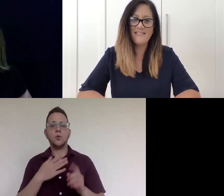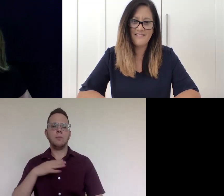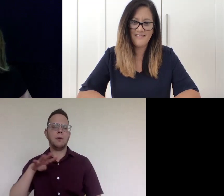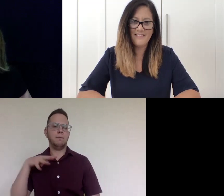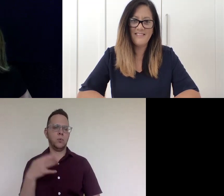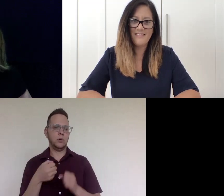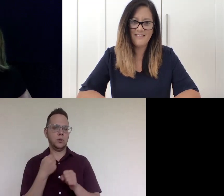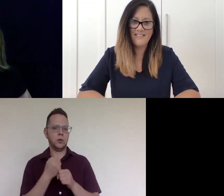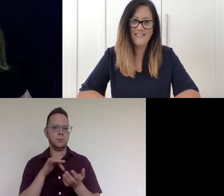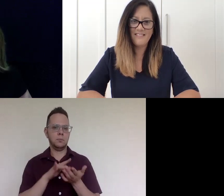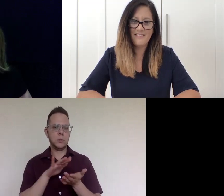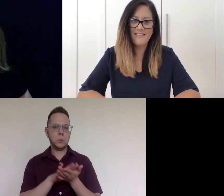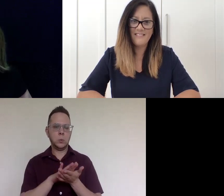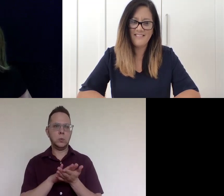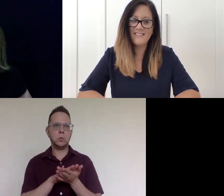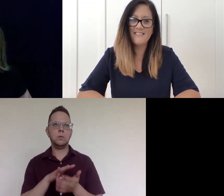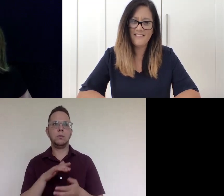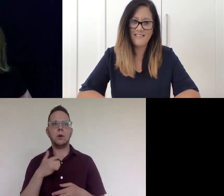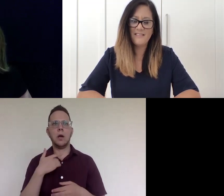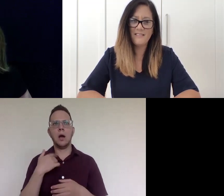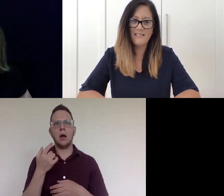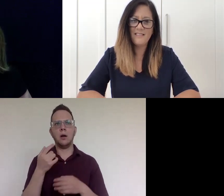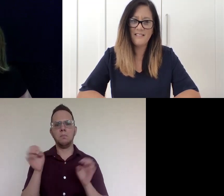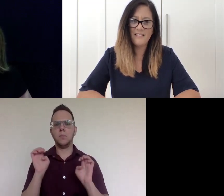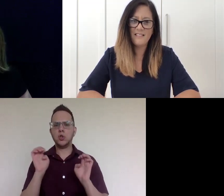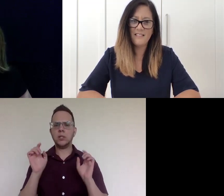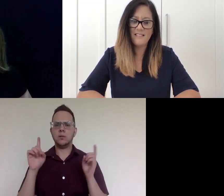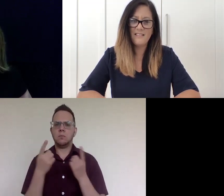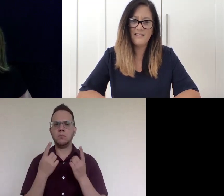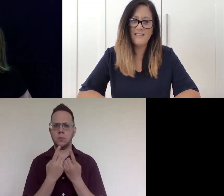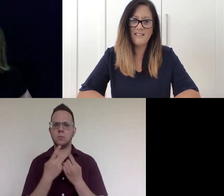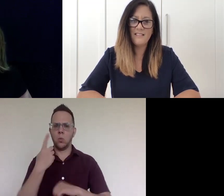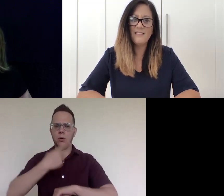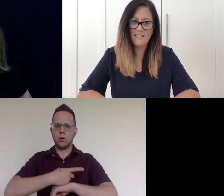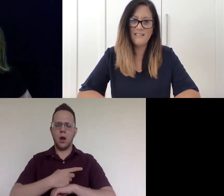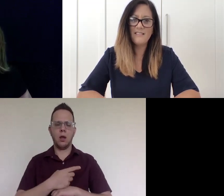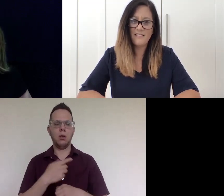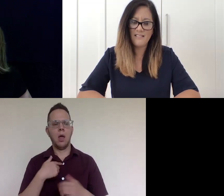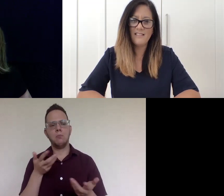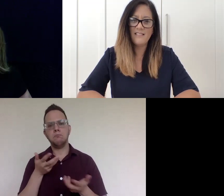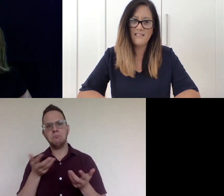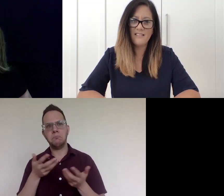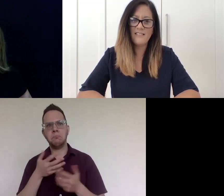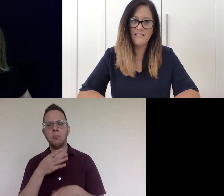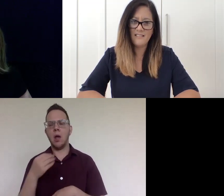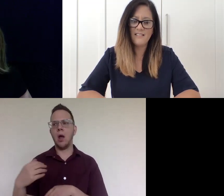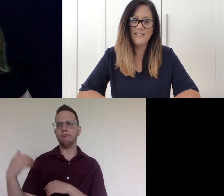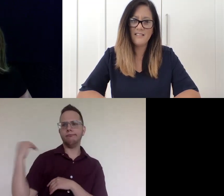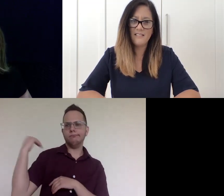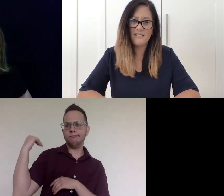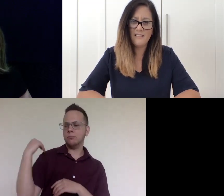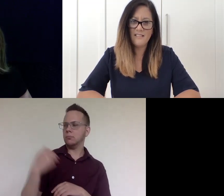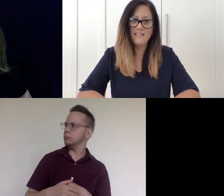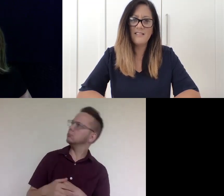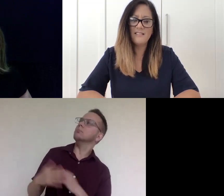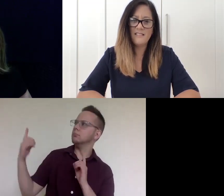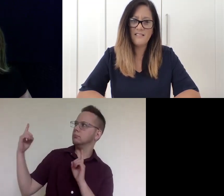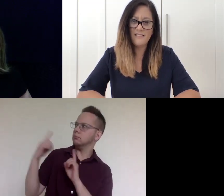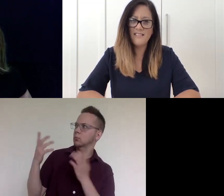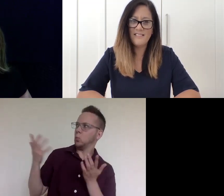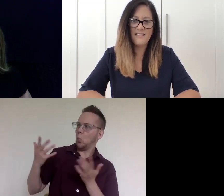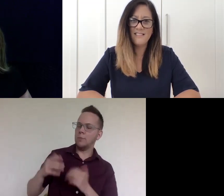I really developed my interest in HIV and STDs. In my 4th year of medical school, I worked in the emergency